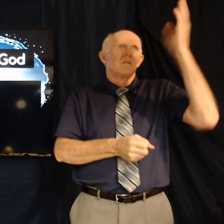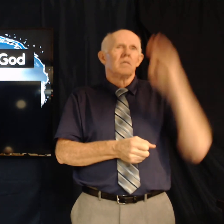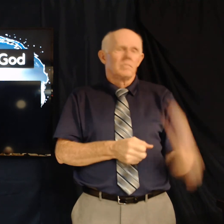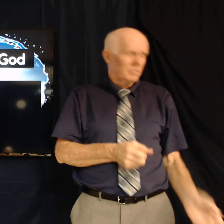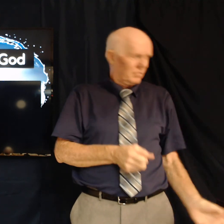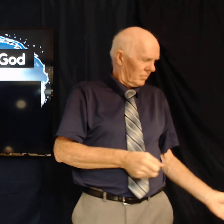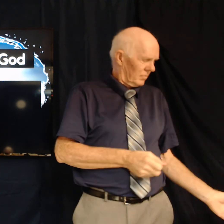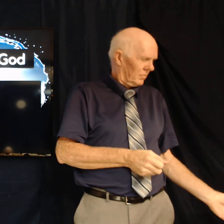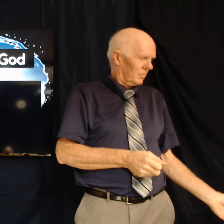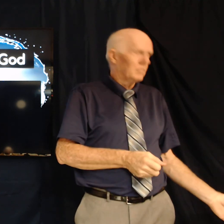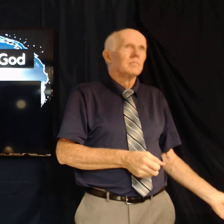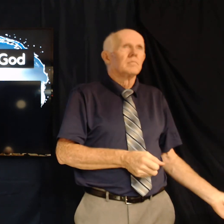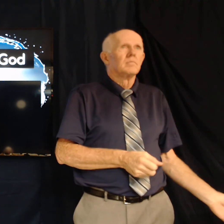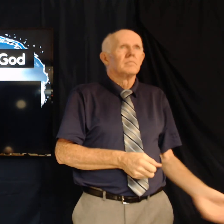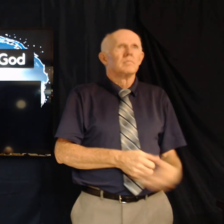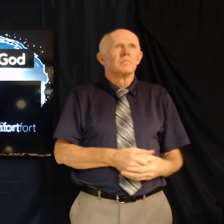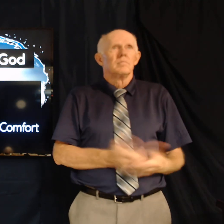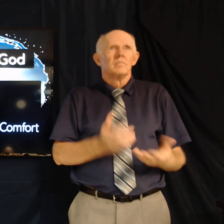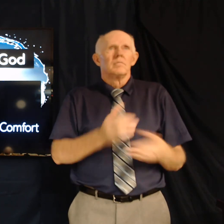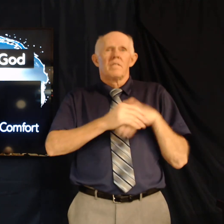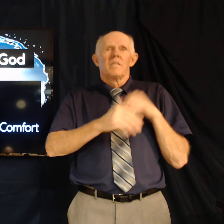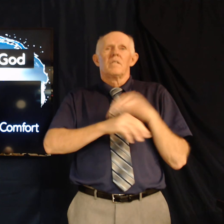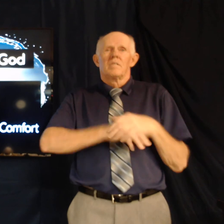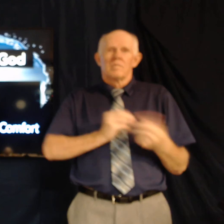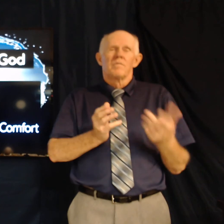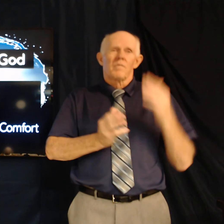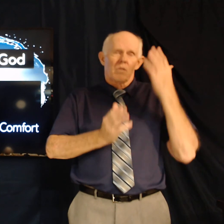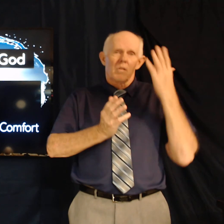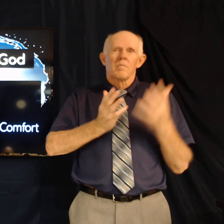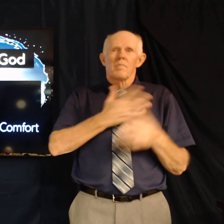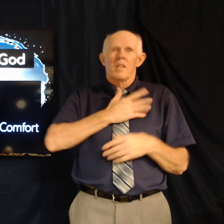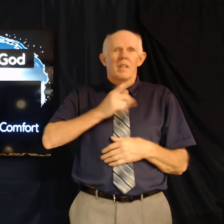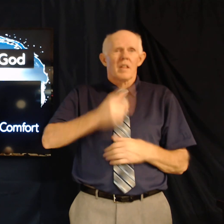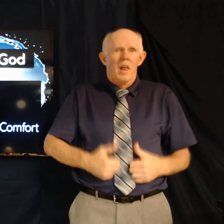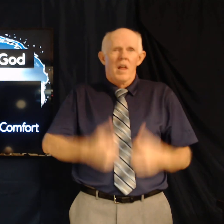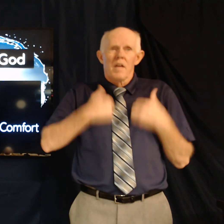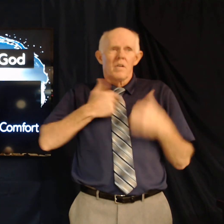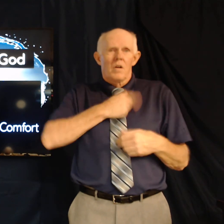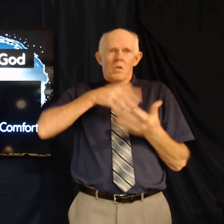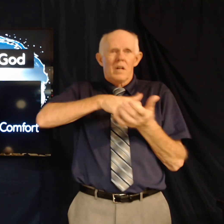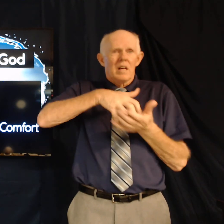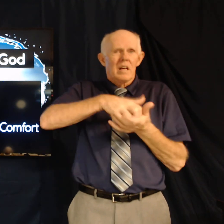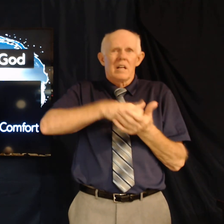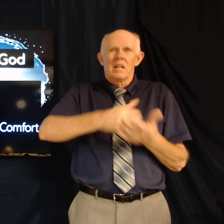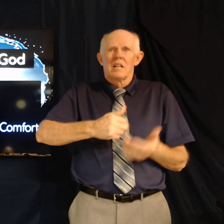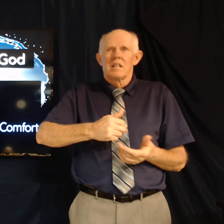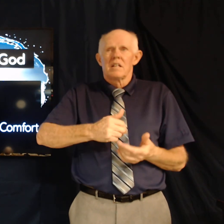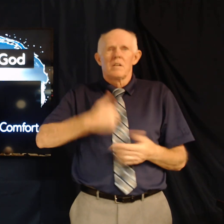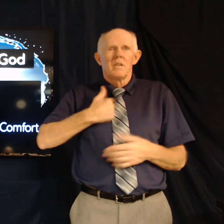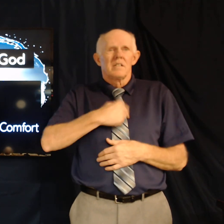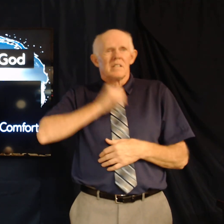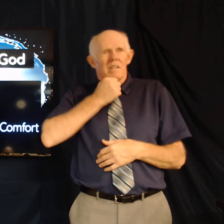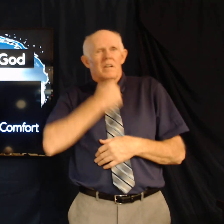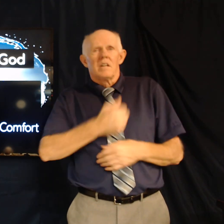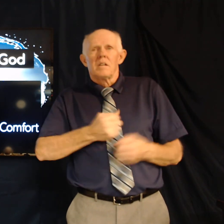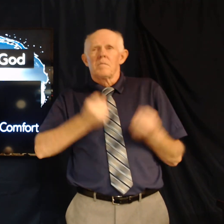if we trust Him. Comfort. He comforts us when we are weak, when